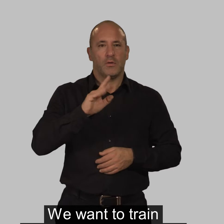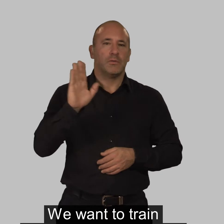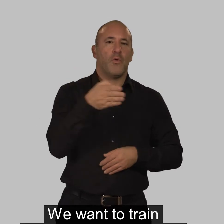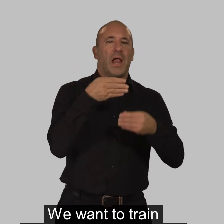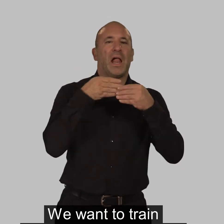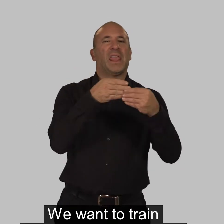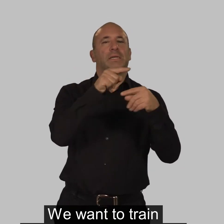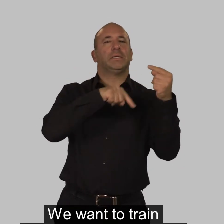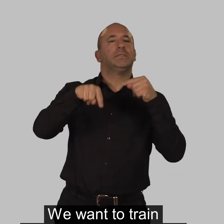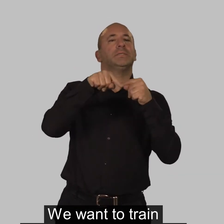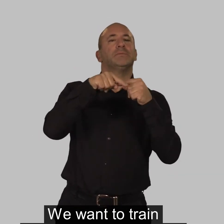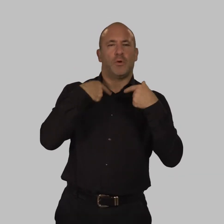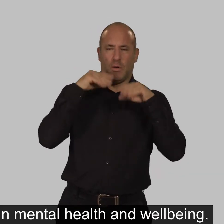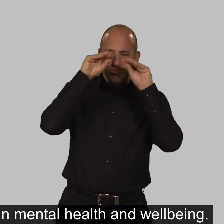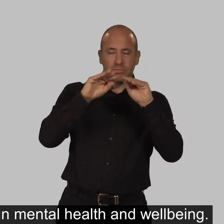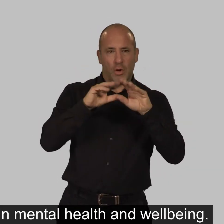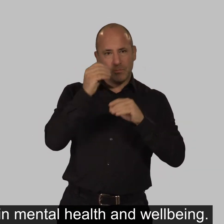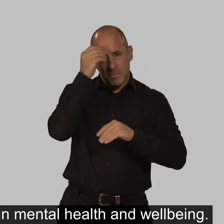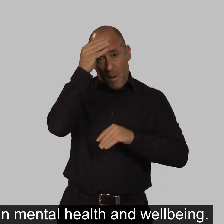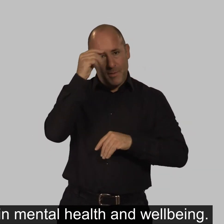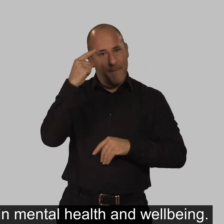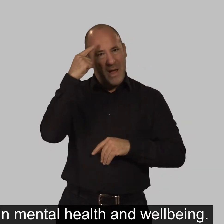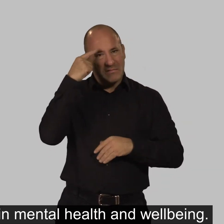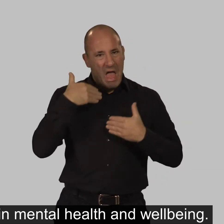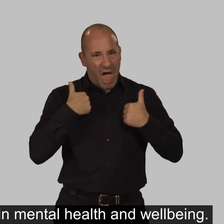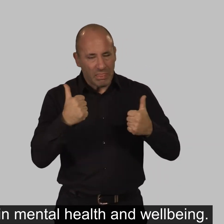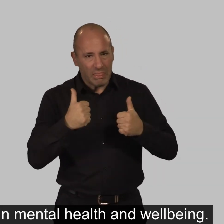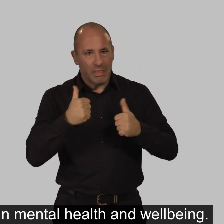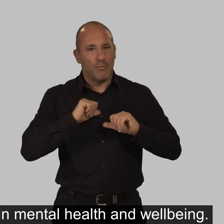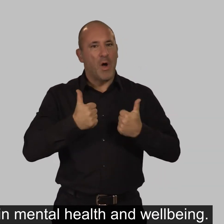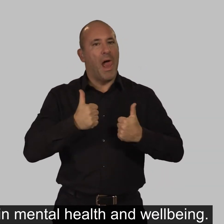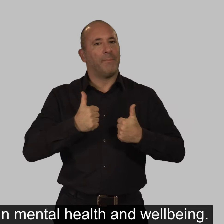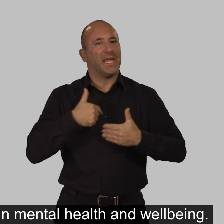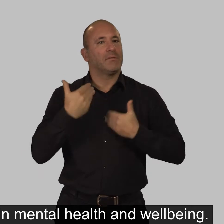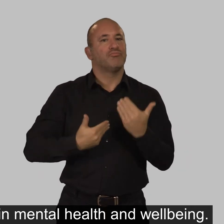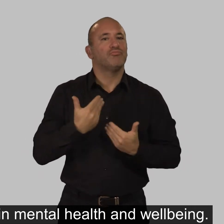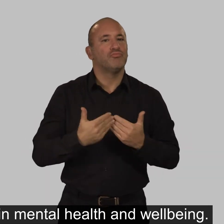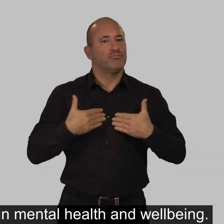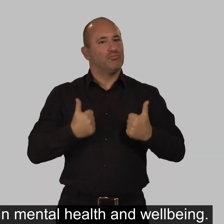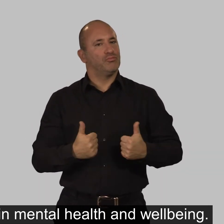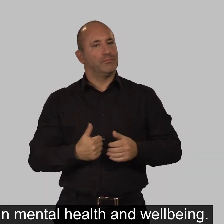We want to train all civil service leaders in mental health and well-being.